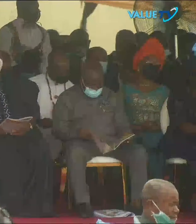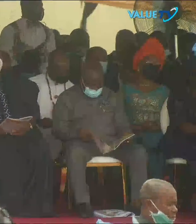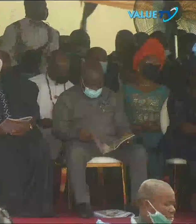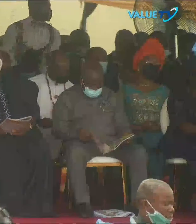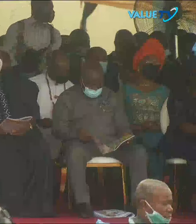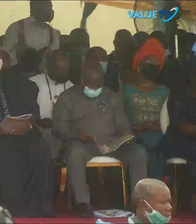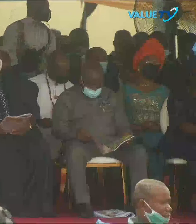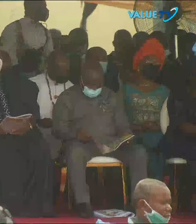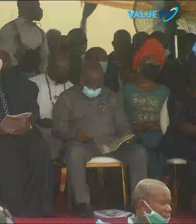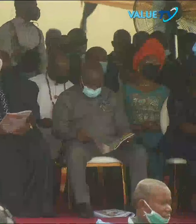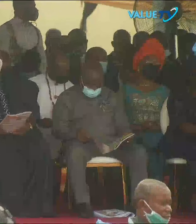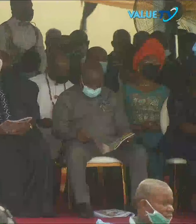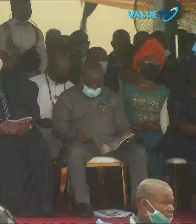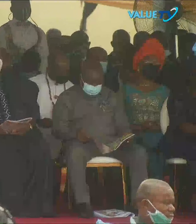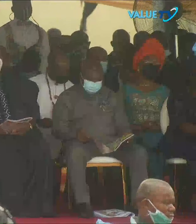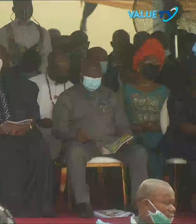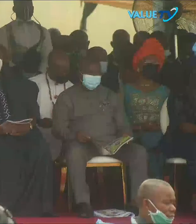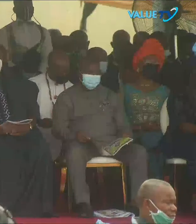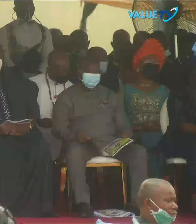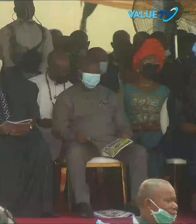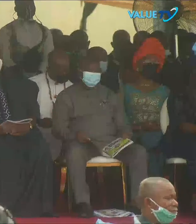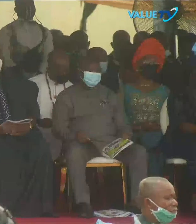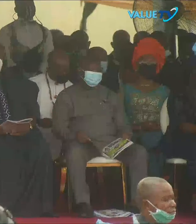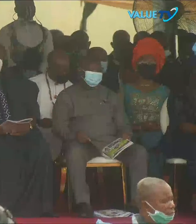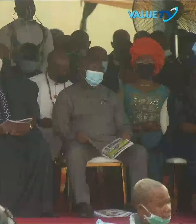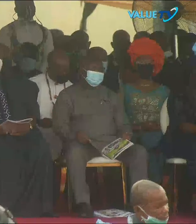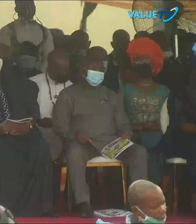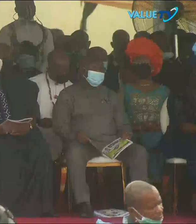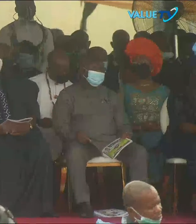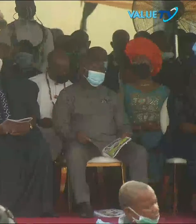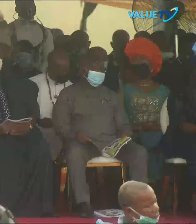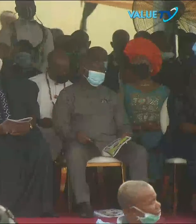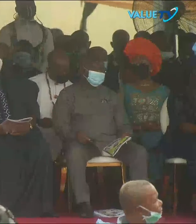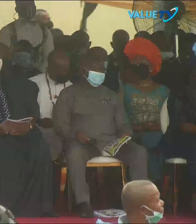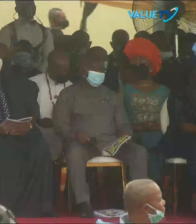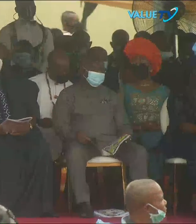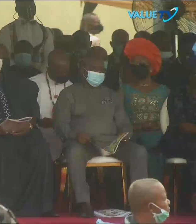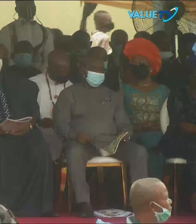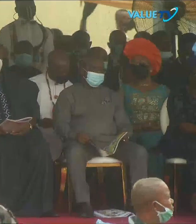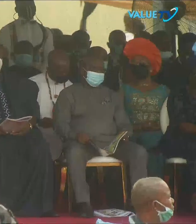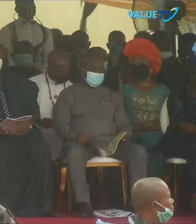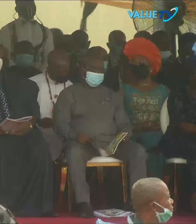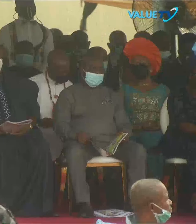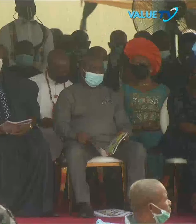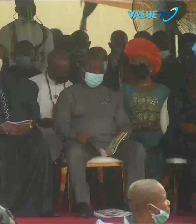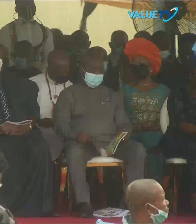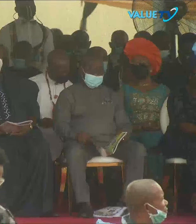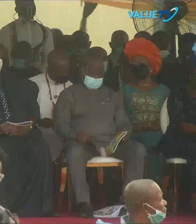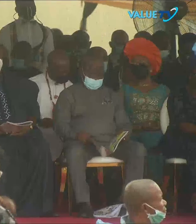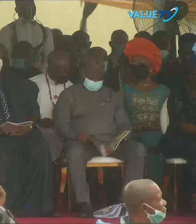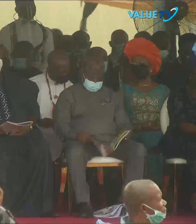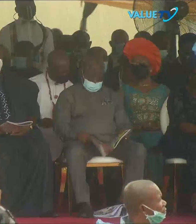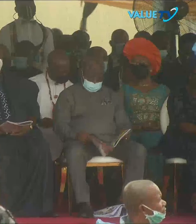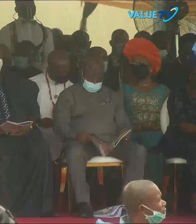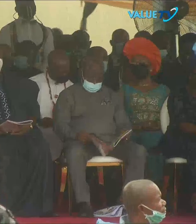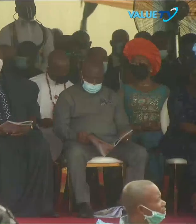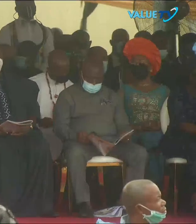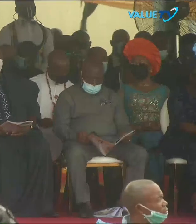department in the Nigerian Air Force. And as such, we hold him with great honor and we respect